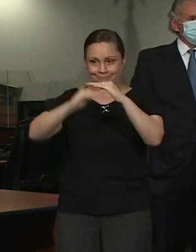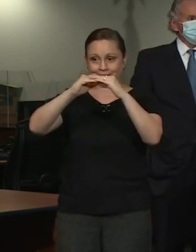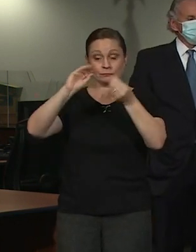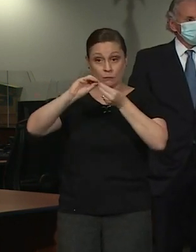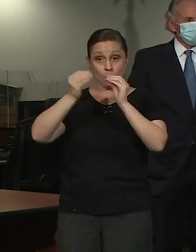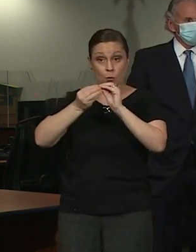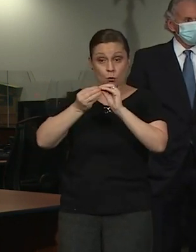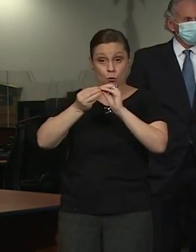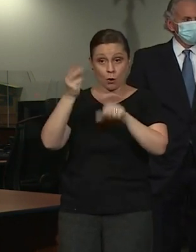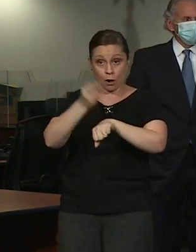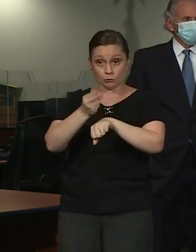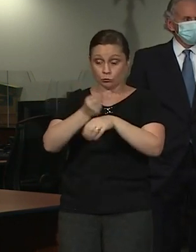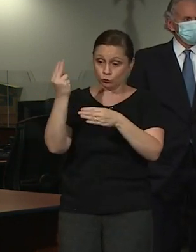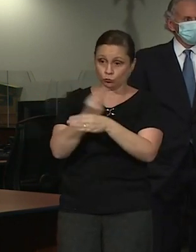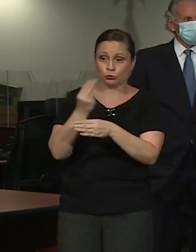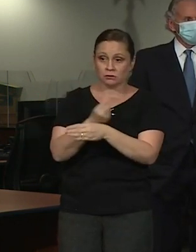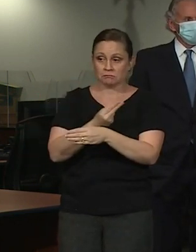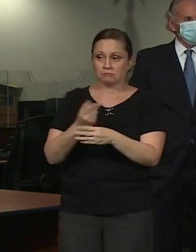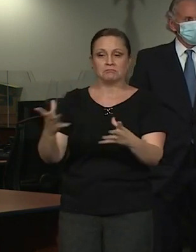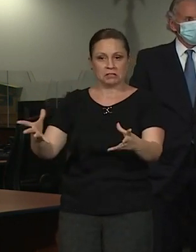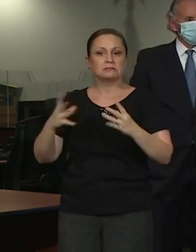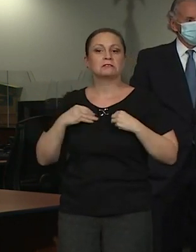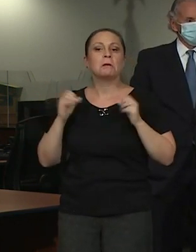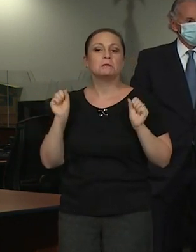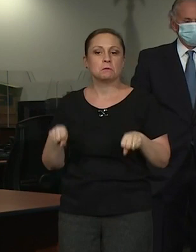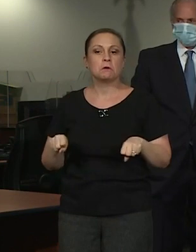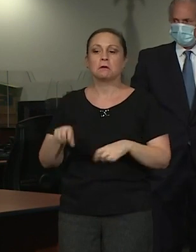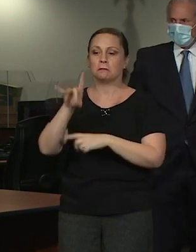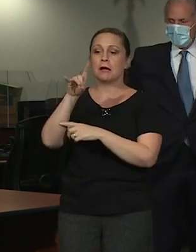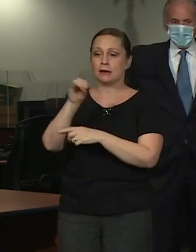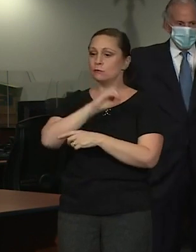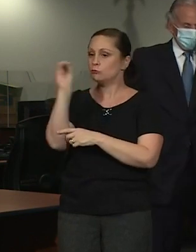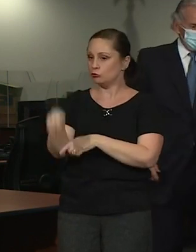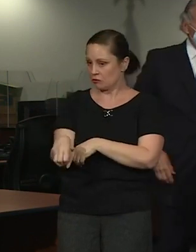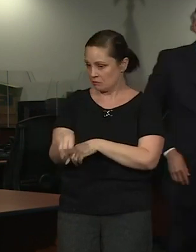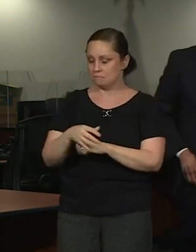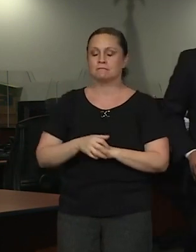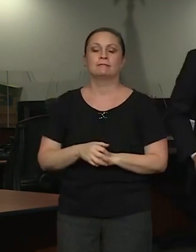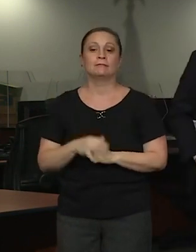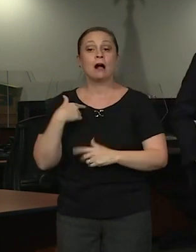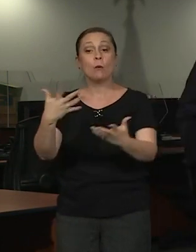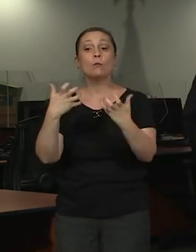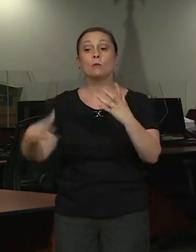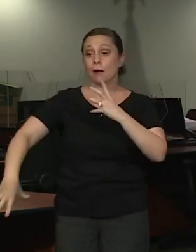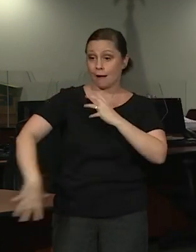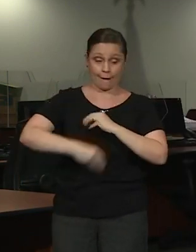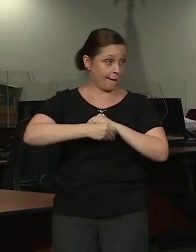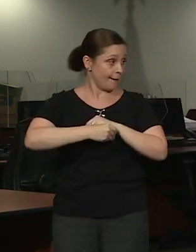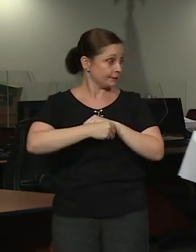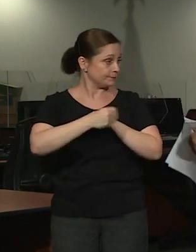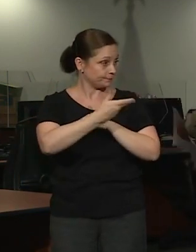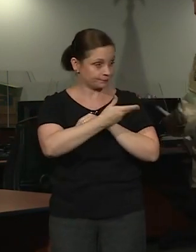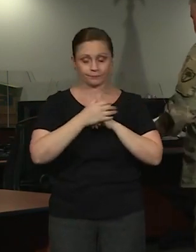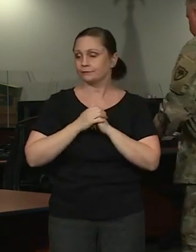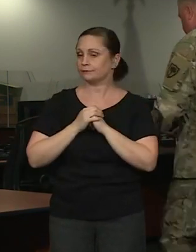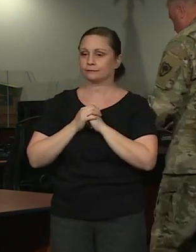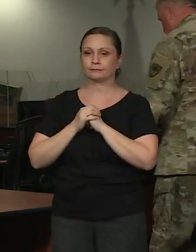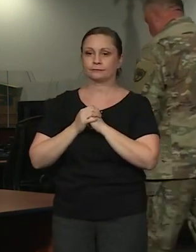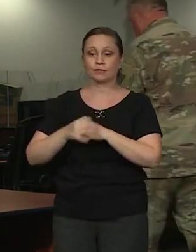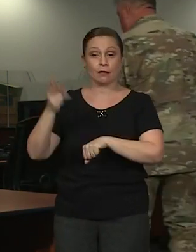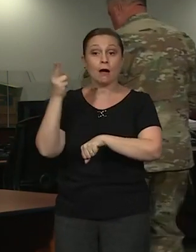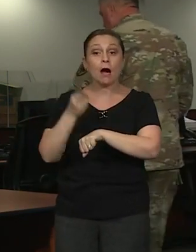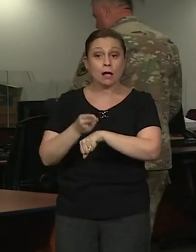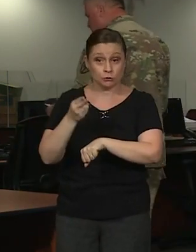are using is acceptable at 80%. I'd like to add, the hospitals have been